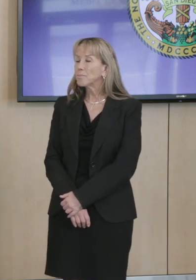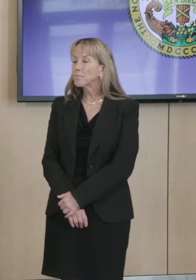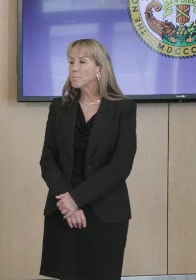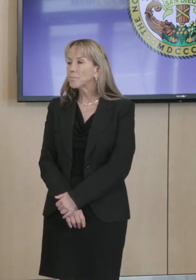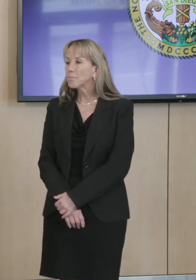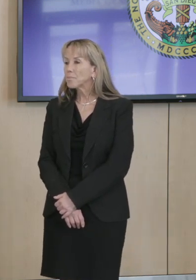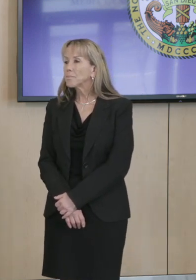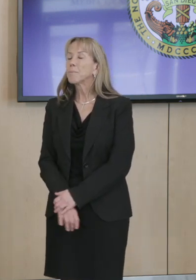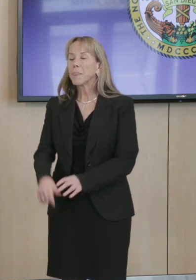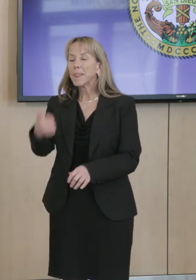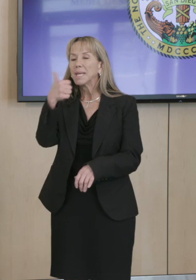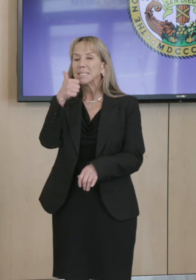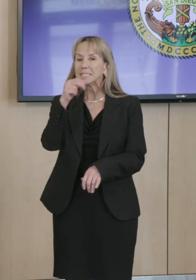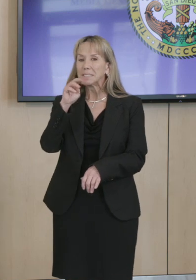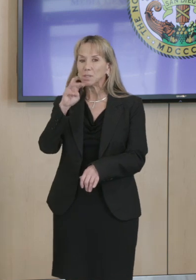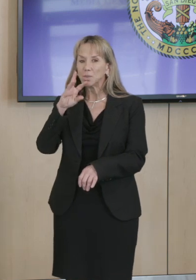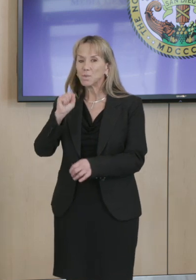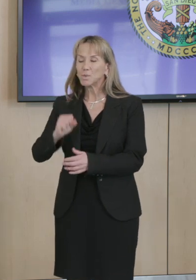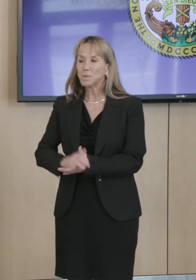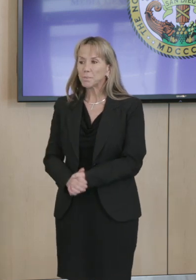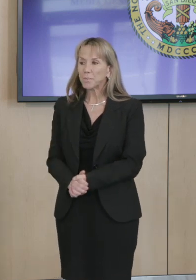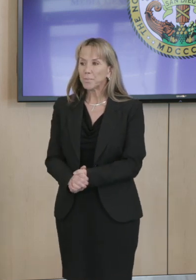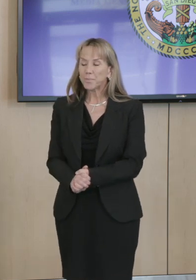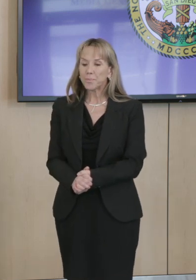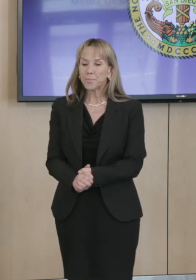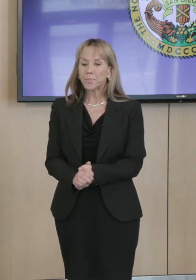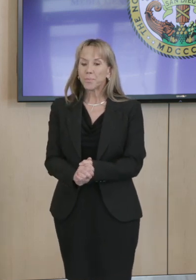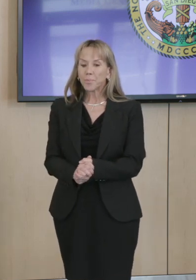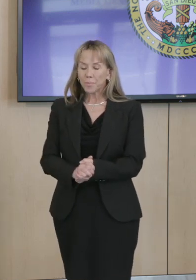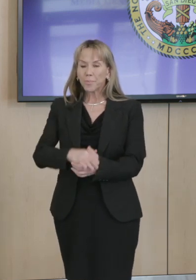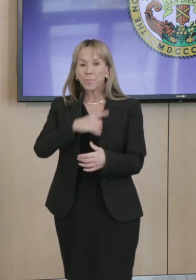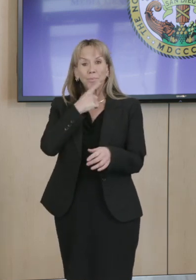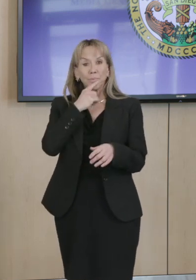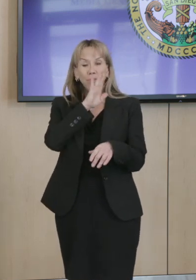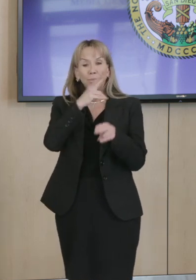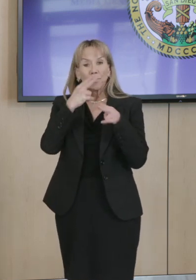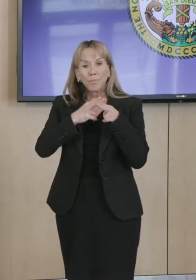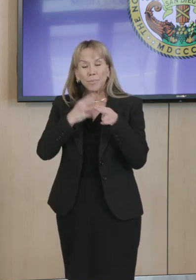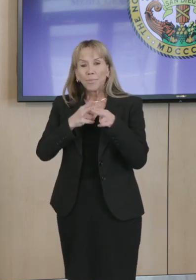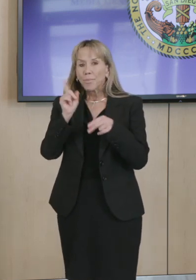10 News. Please state your name, outlet, and question.